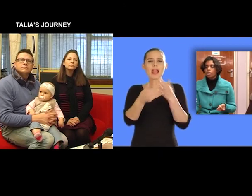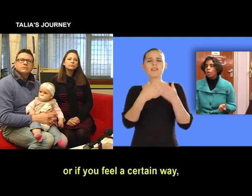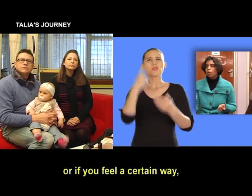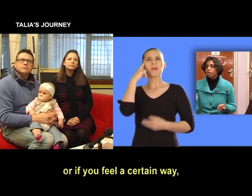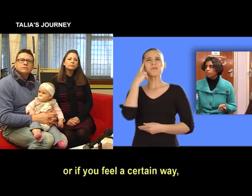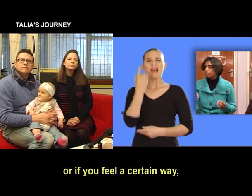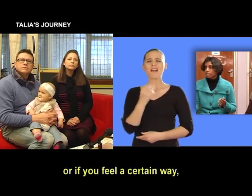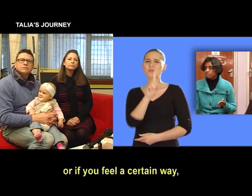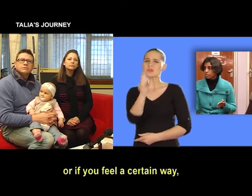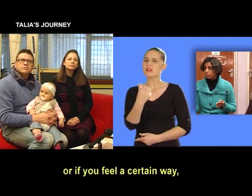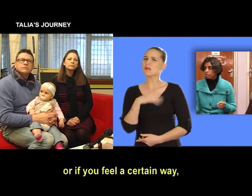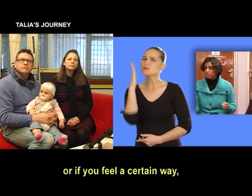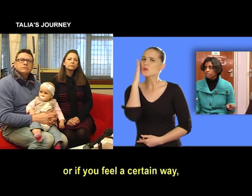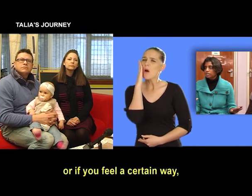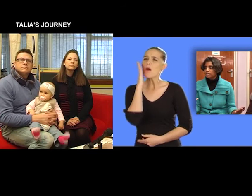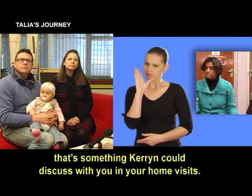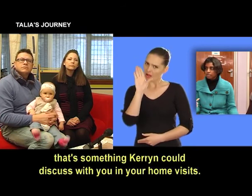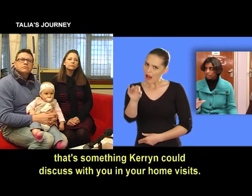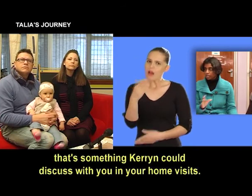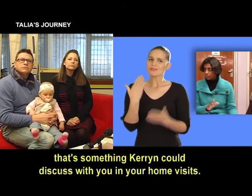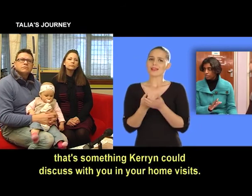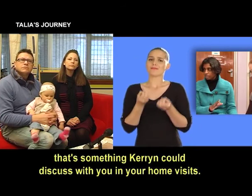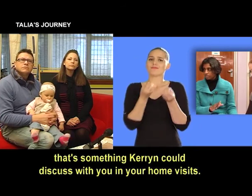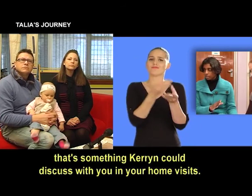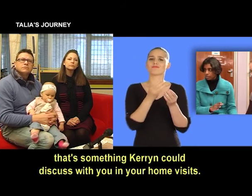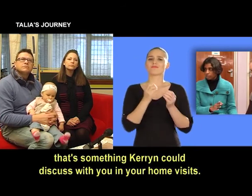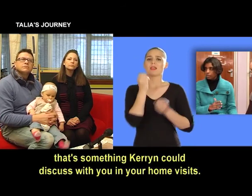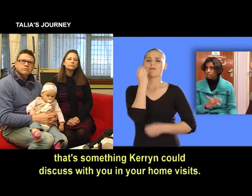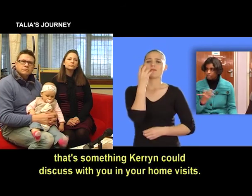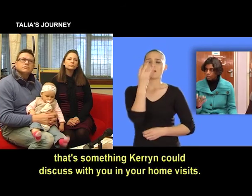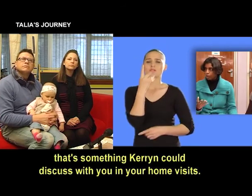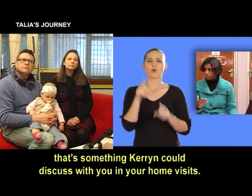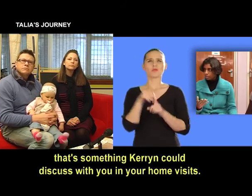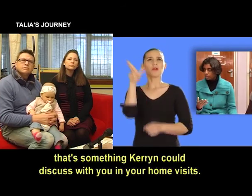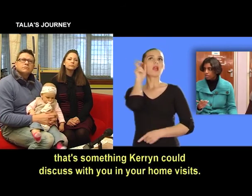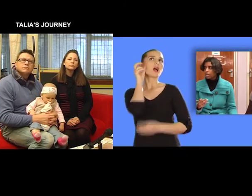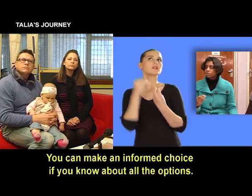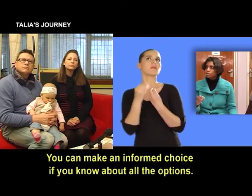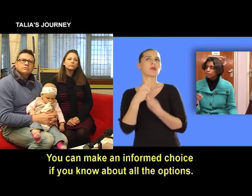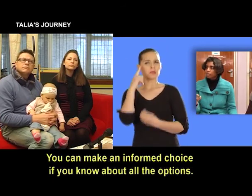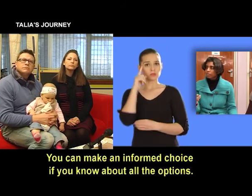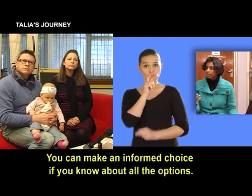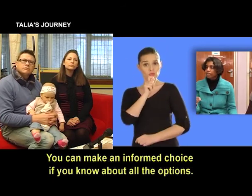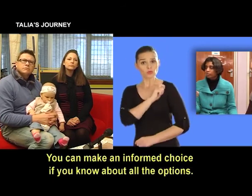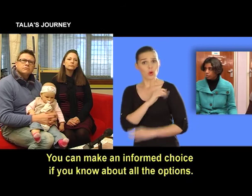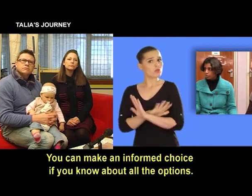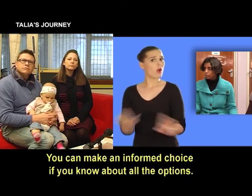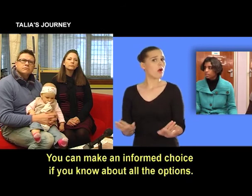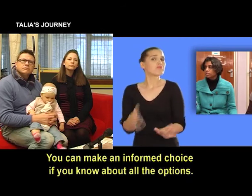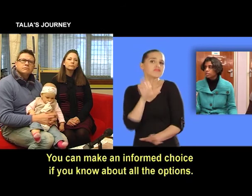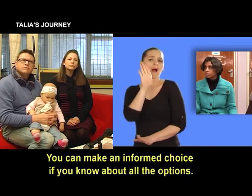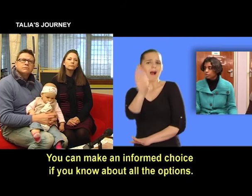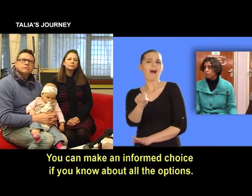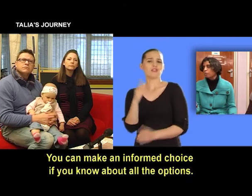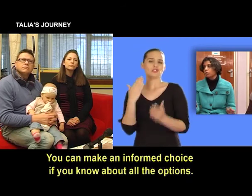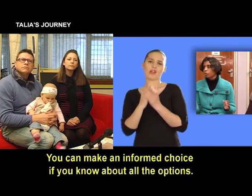or not, or if you feel a certain way about it, that's something Karen could discuss with you in your home visits so that you can make an informed